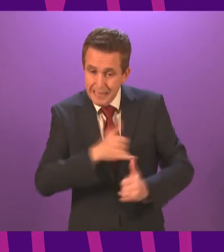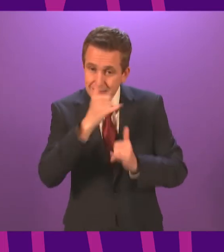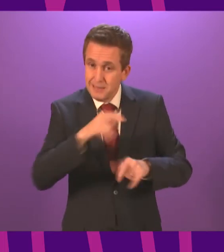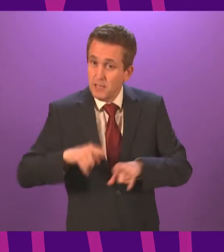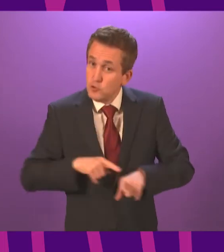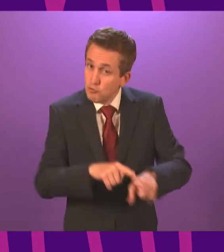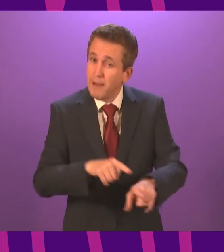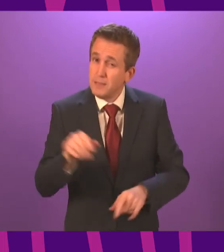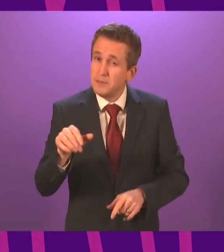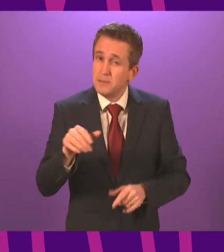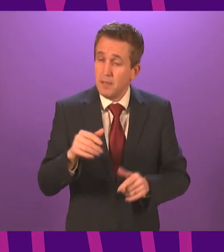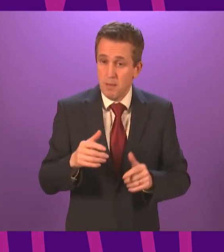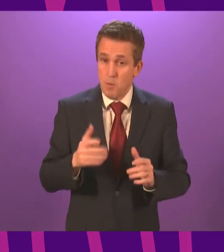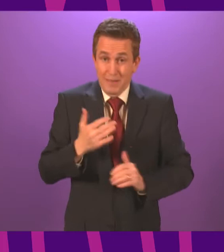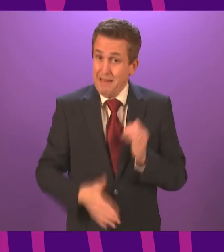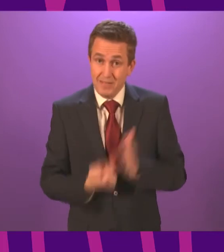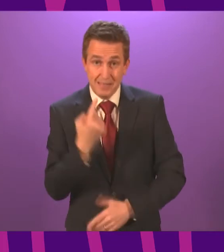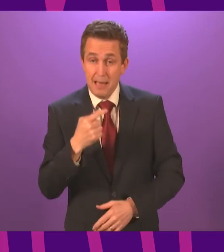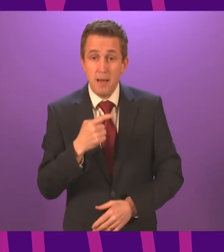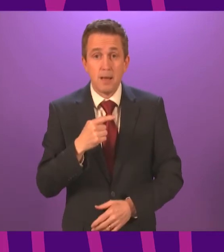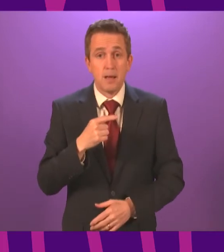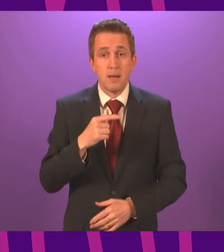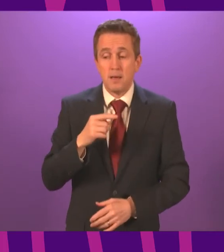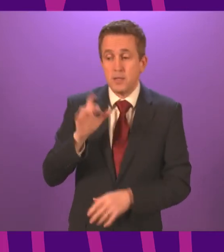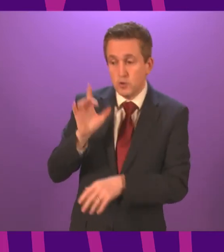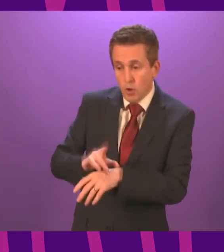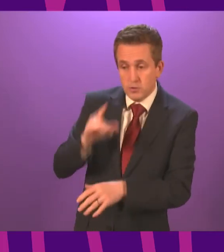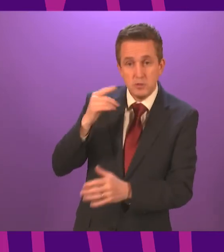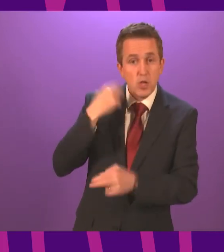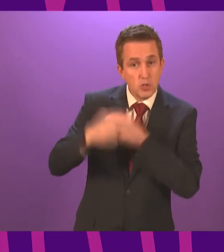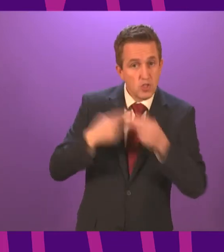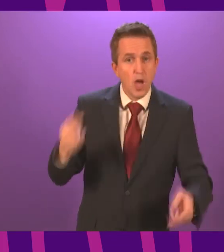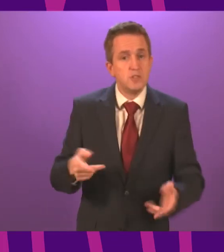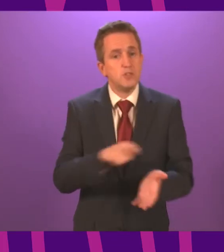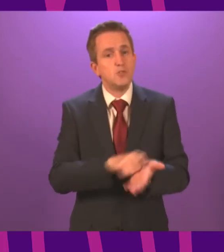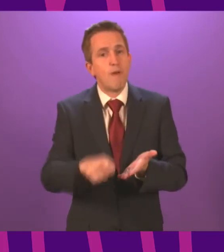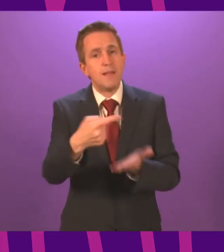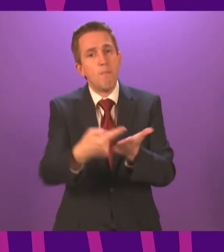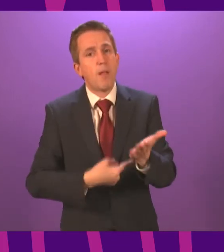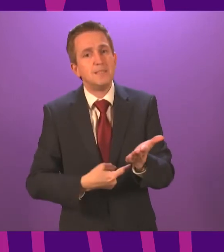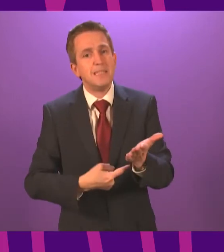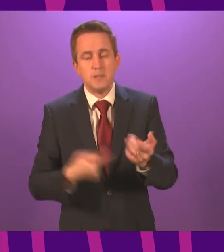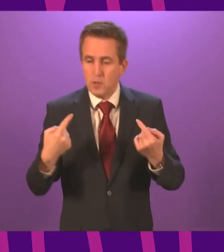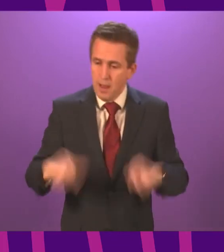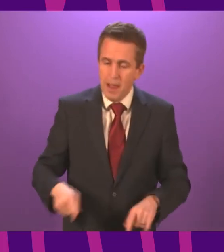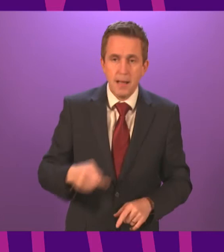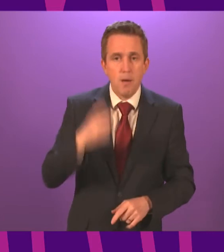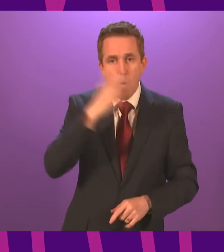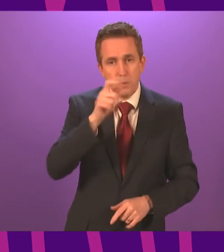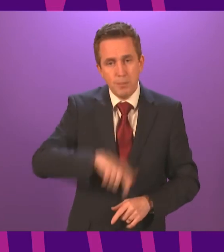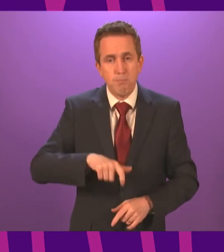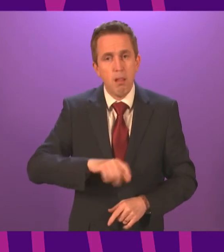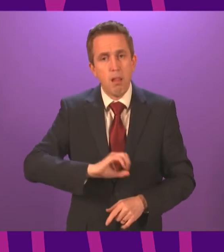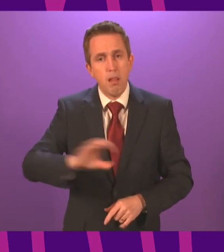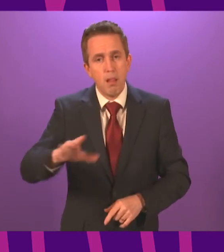been a major failure. It's not the doctors and nurses who took the policy decision to discharge older people COVID positive to care homes,